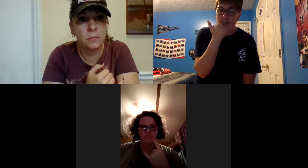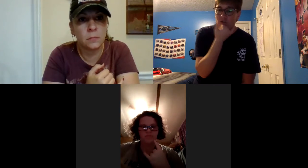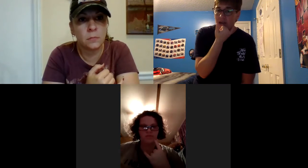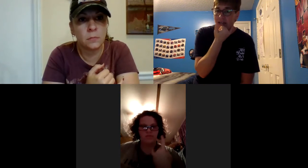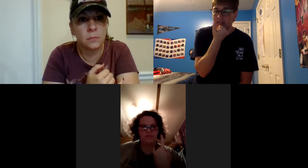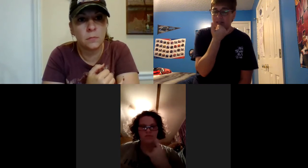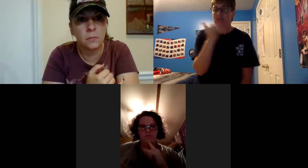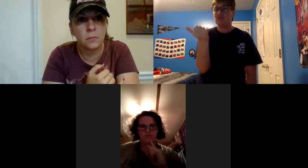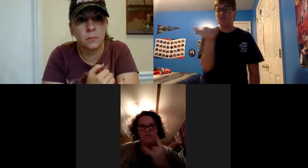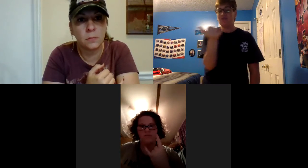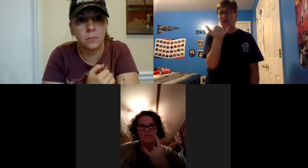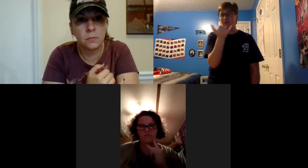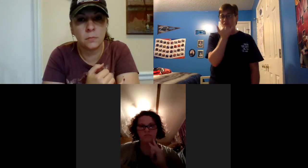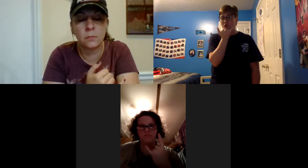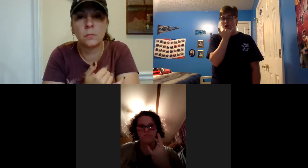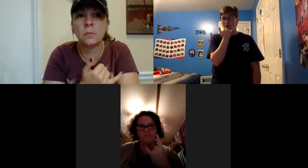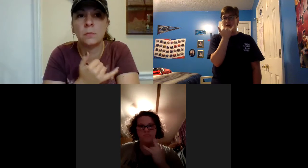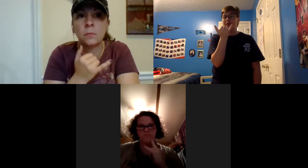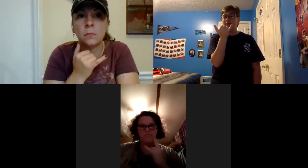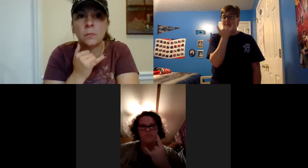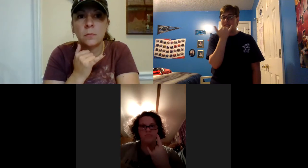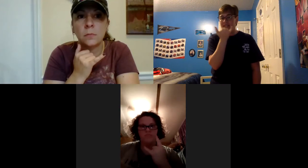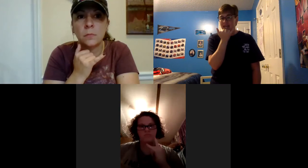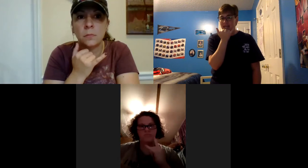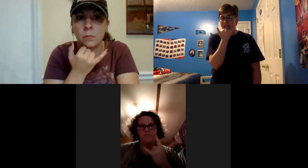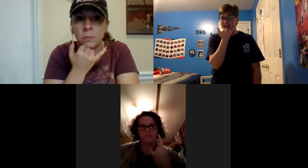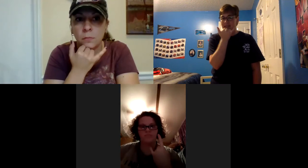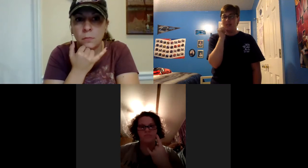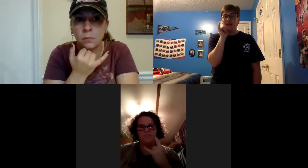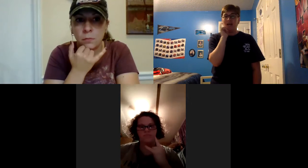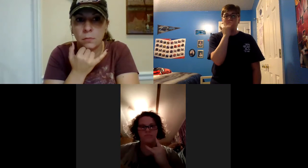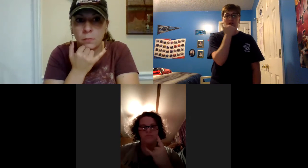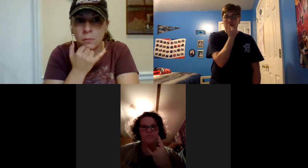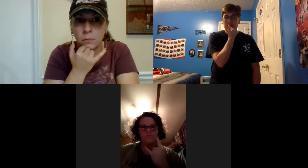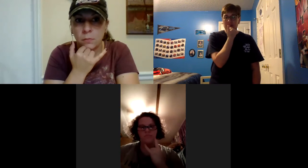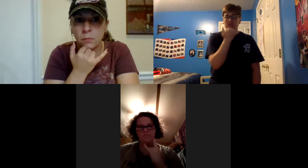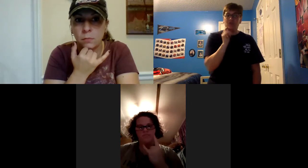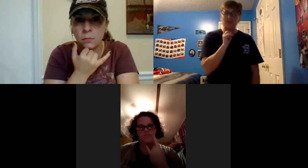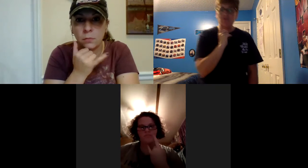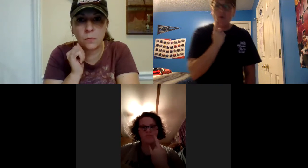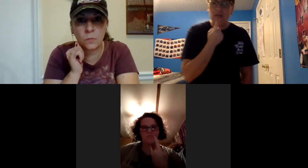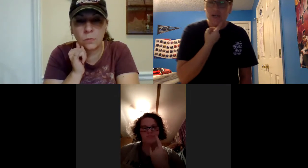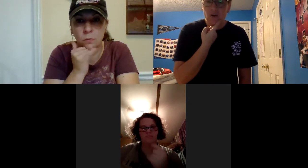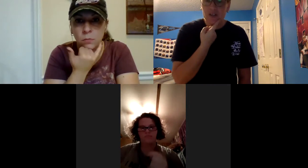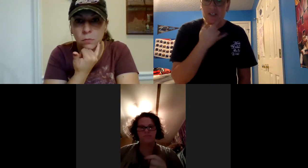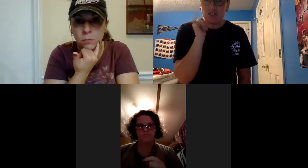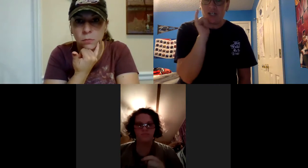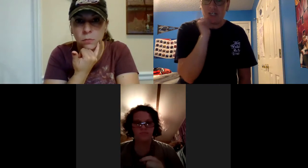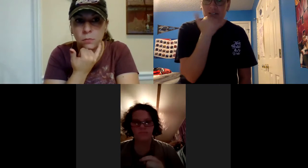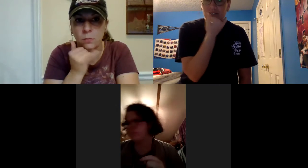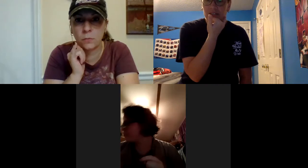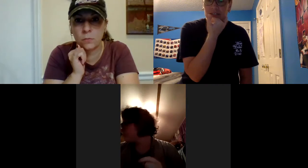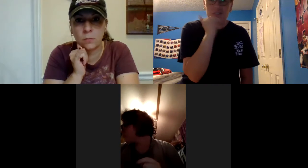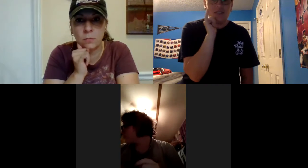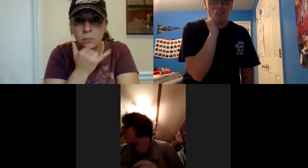for regret. So you've got wrong, mistake, and regret is you're just rolling it across the